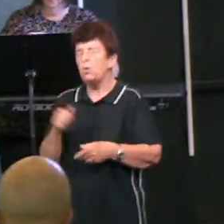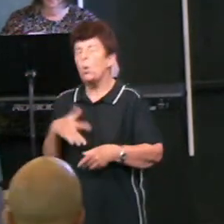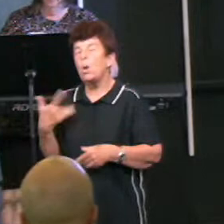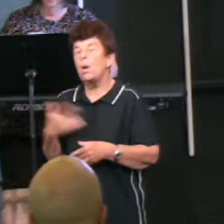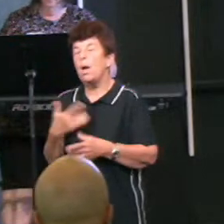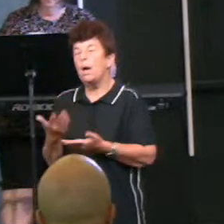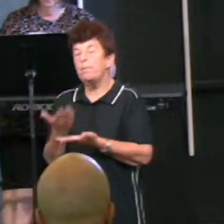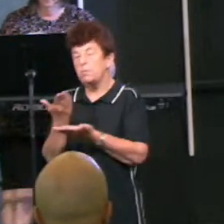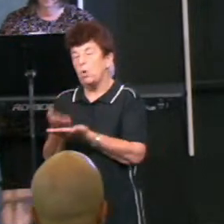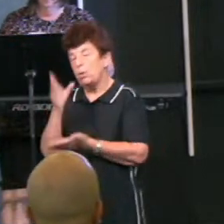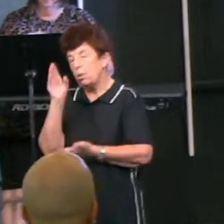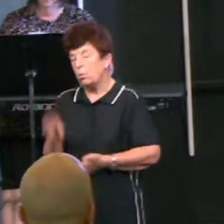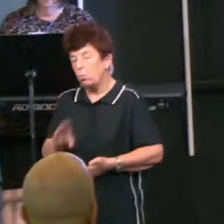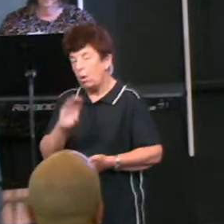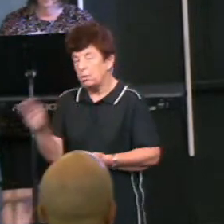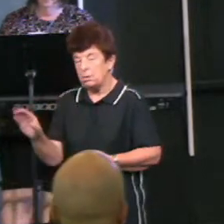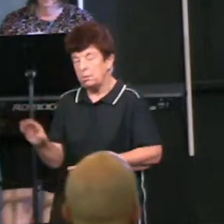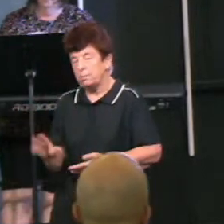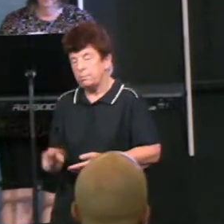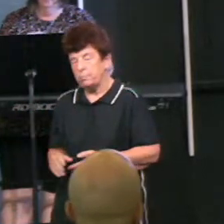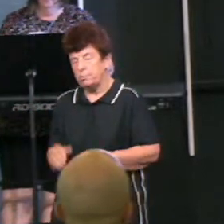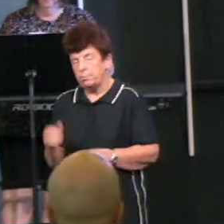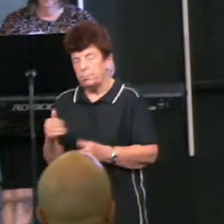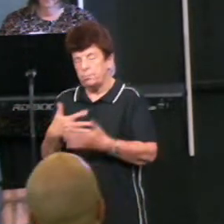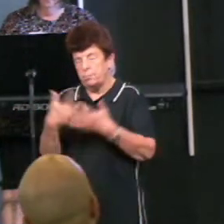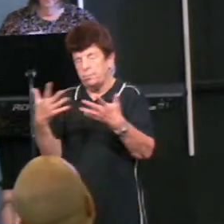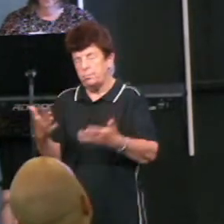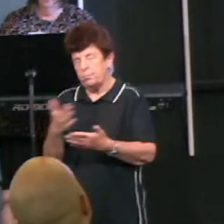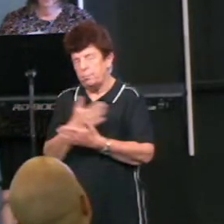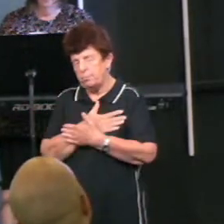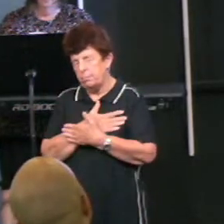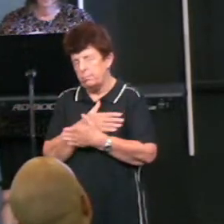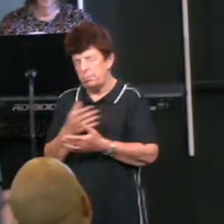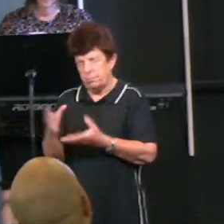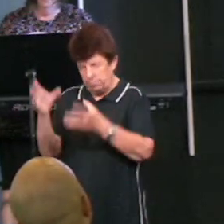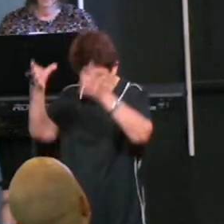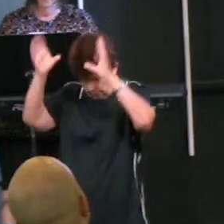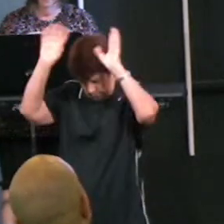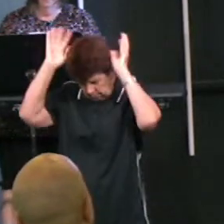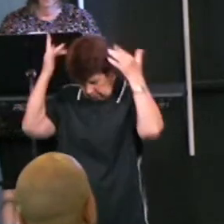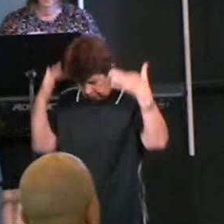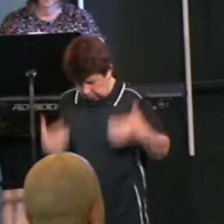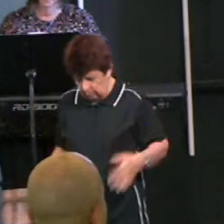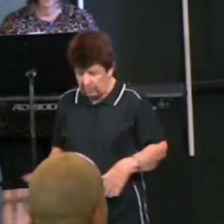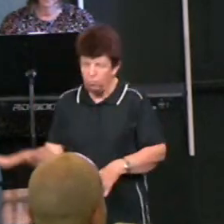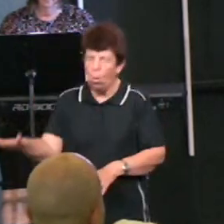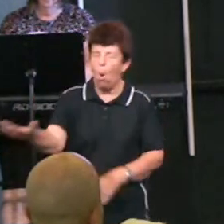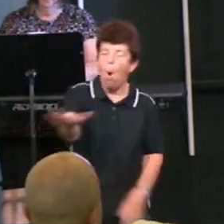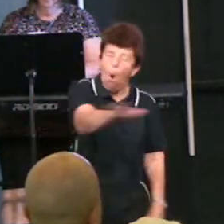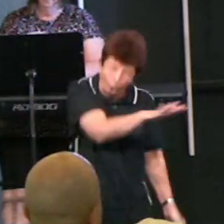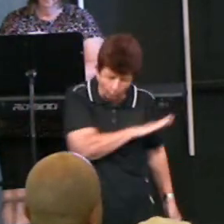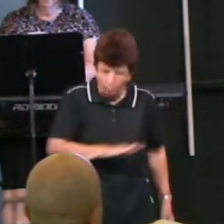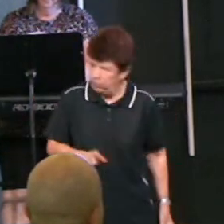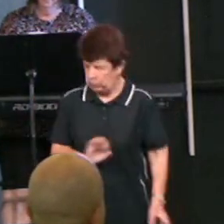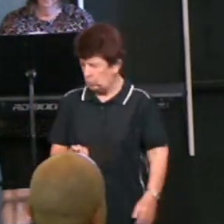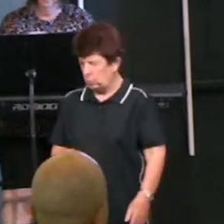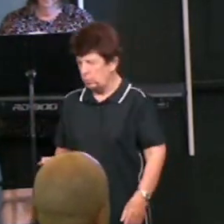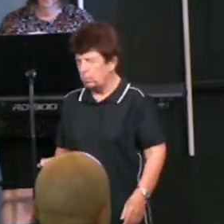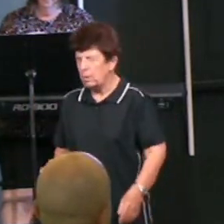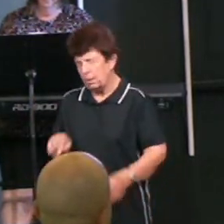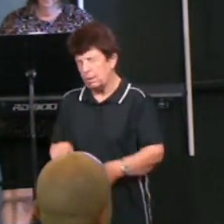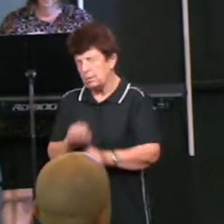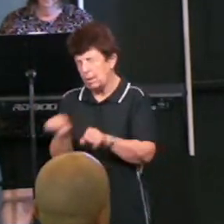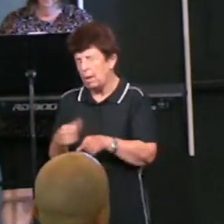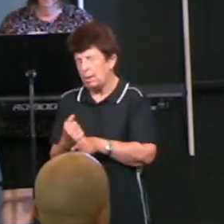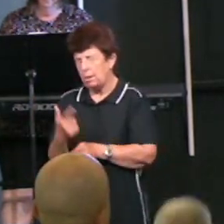life upon the cross. Great is the love poured out for all, that's everyone. This is our